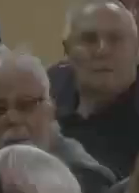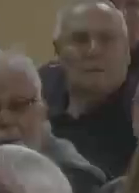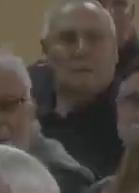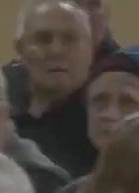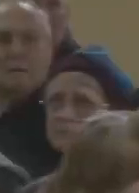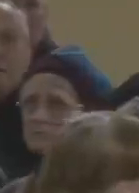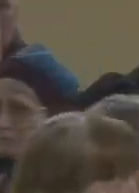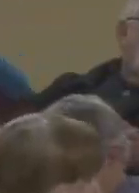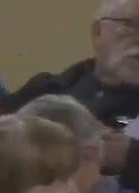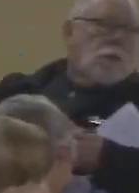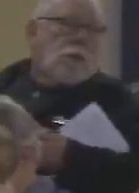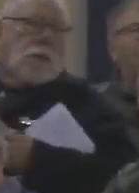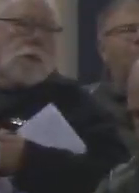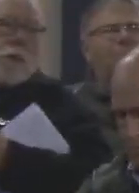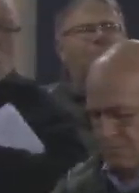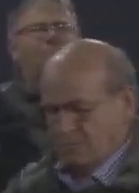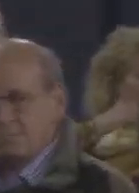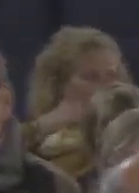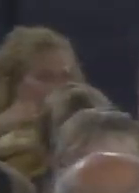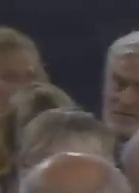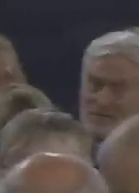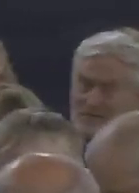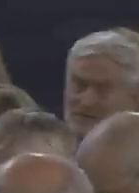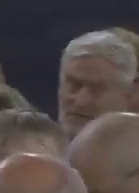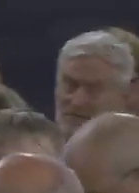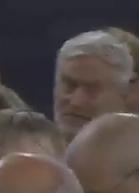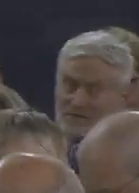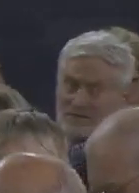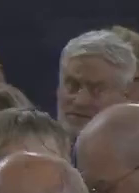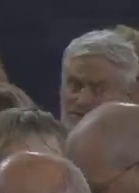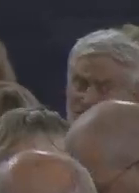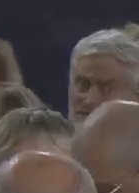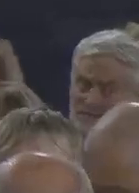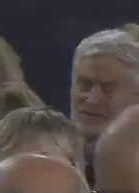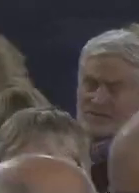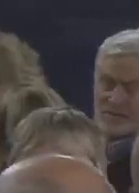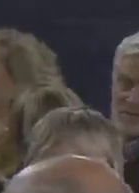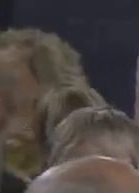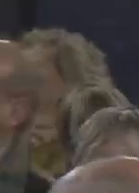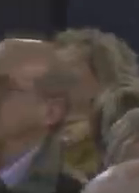You're a lawyer, right? No, I'm an ex-prosecutor under the Health and Safety Employment Act.